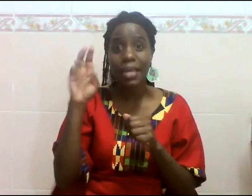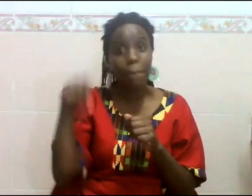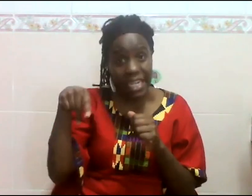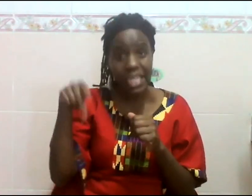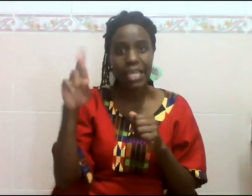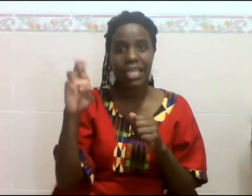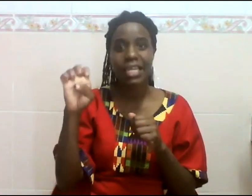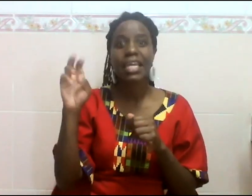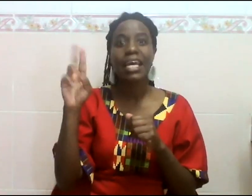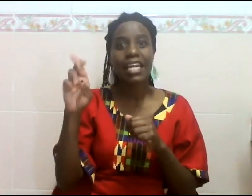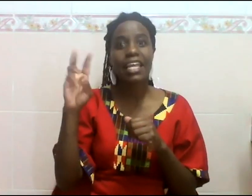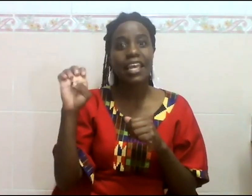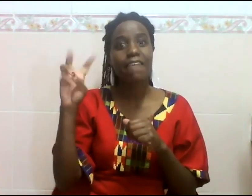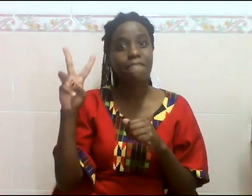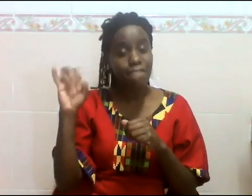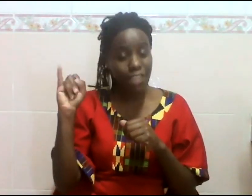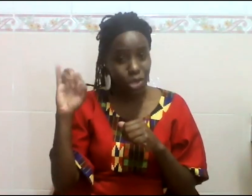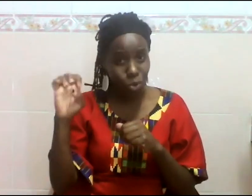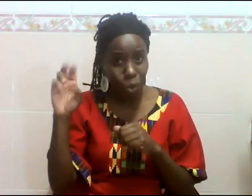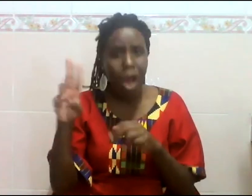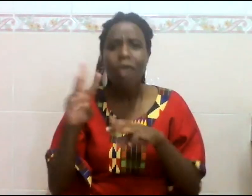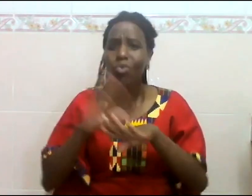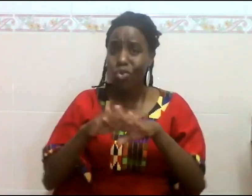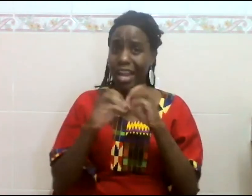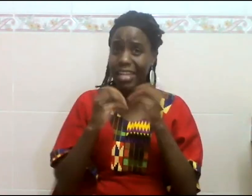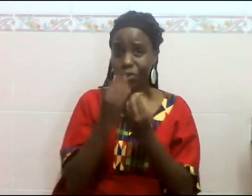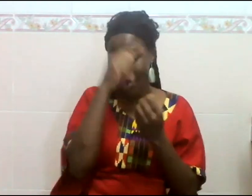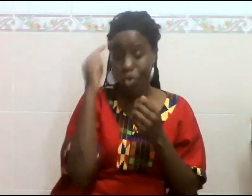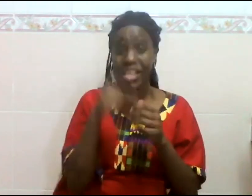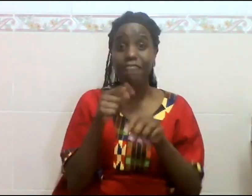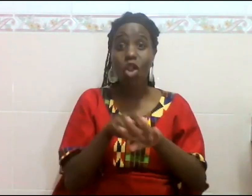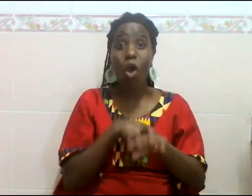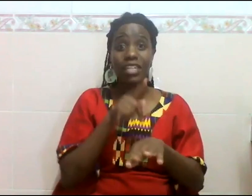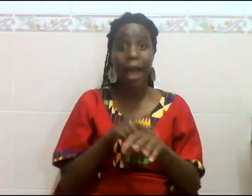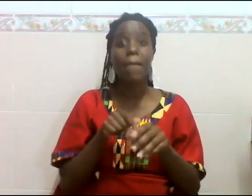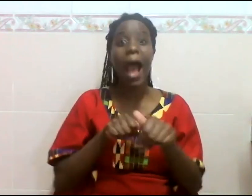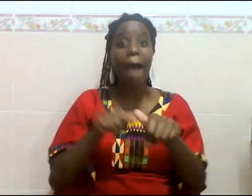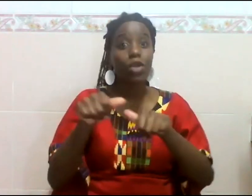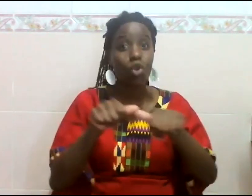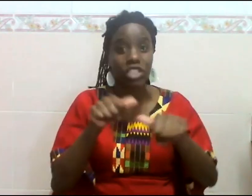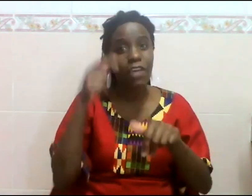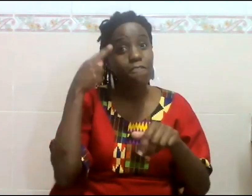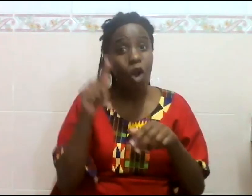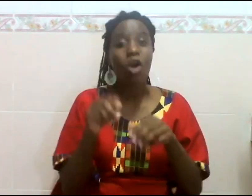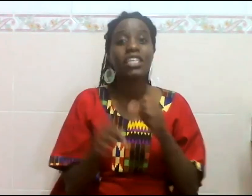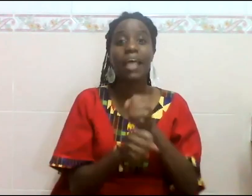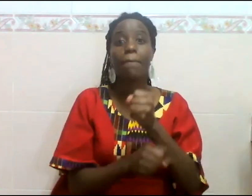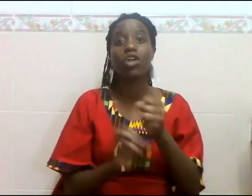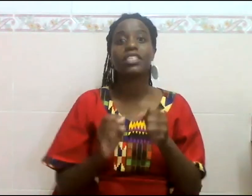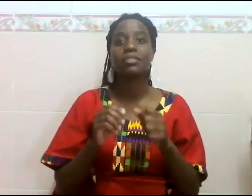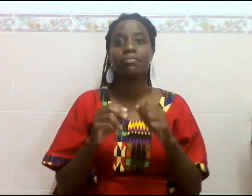approach when it comes to supporting early career researchers. So thank you so much for sharing that with